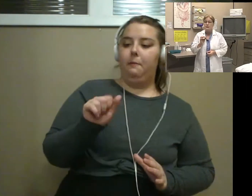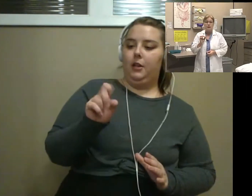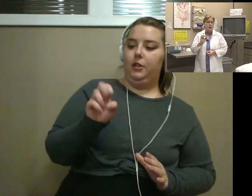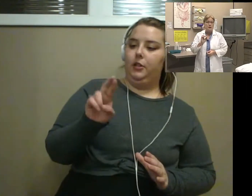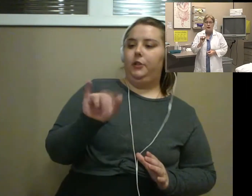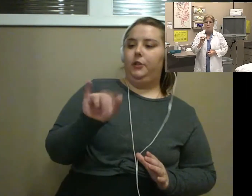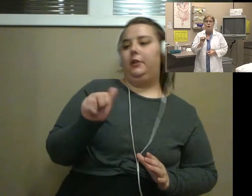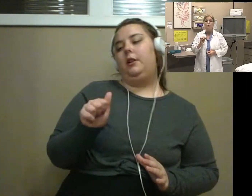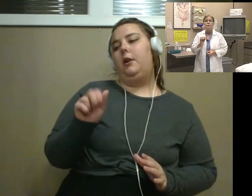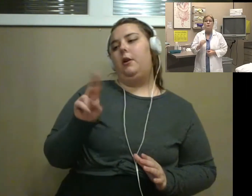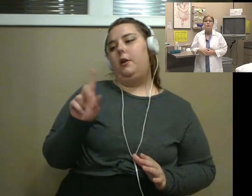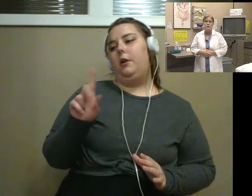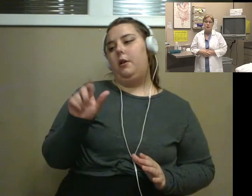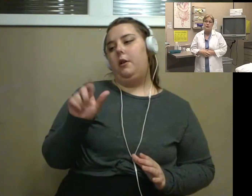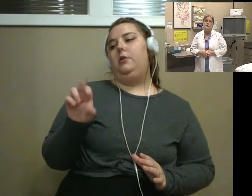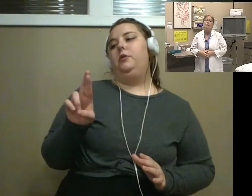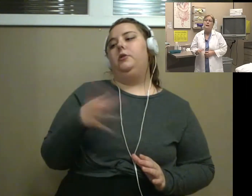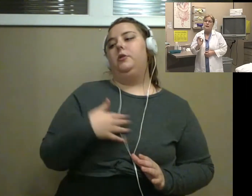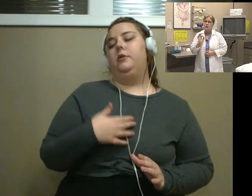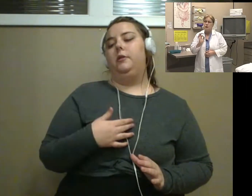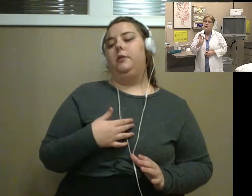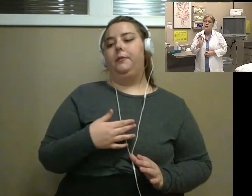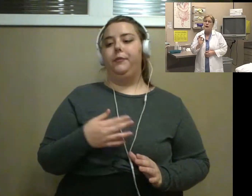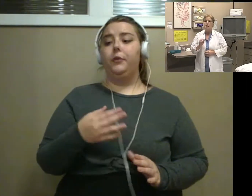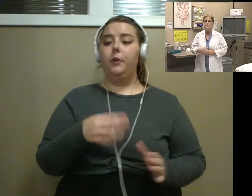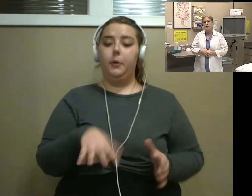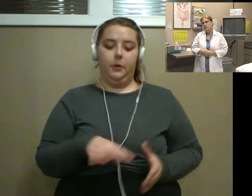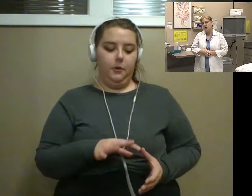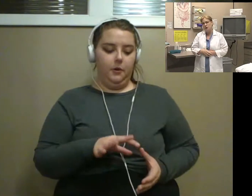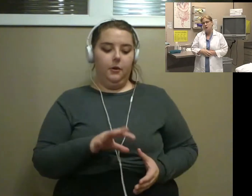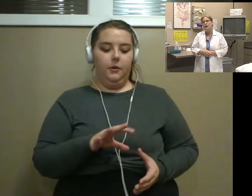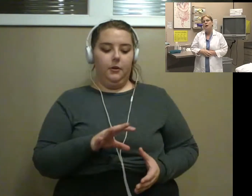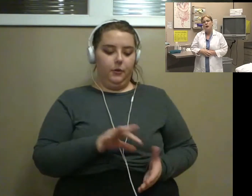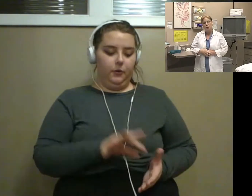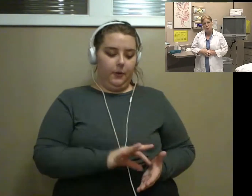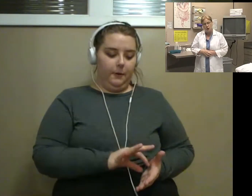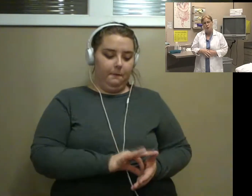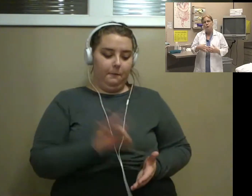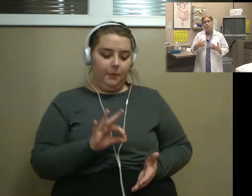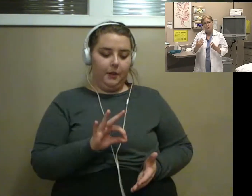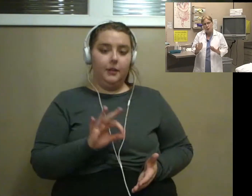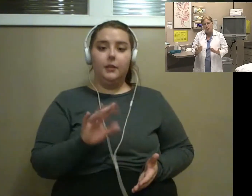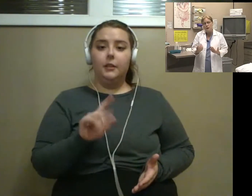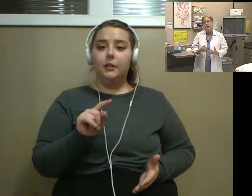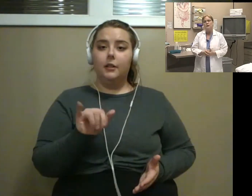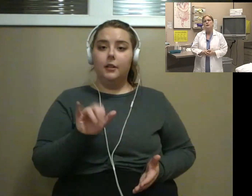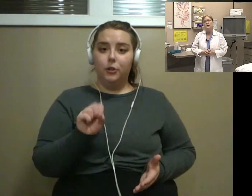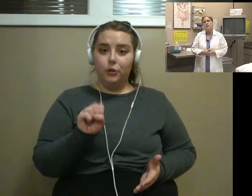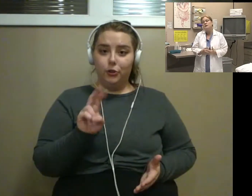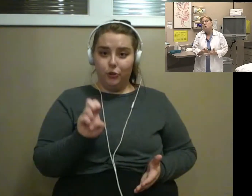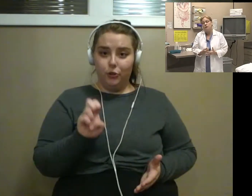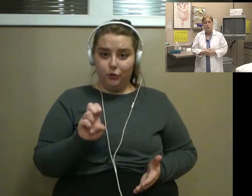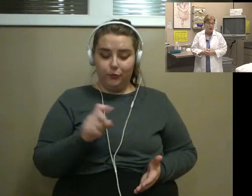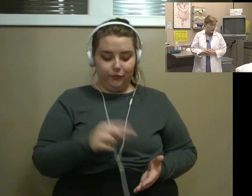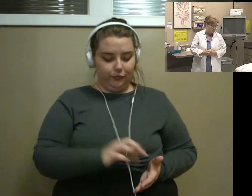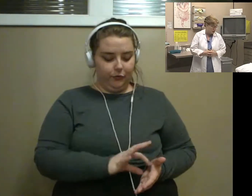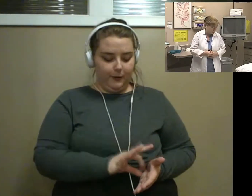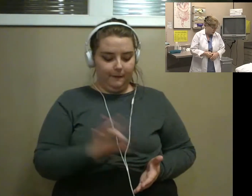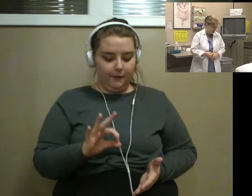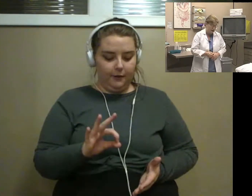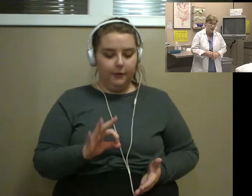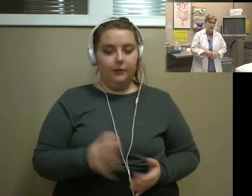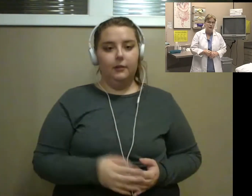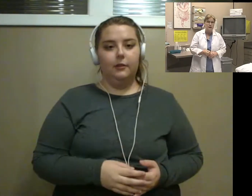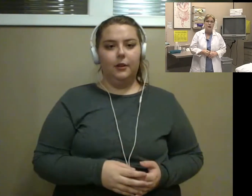and this does not cause any problems or distress. It's just a tiny piece of tissue. A person isn't even aware that